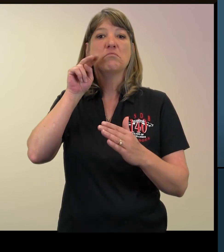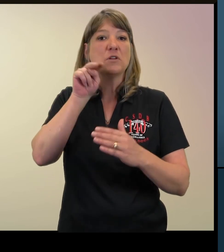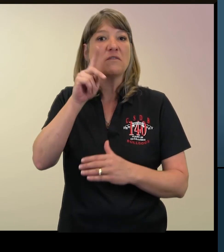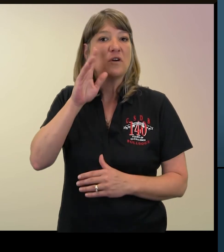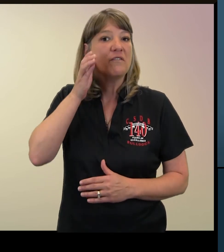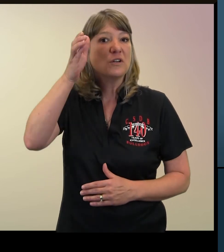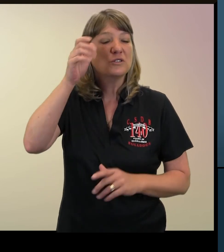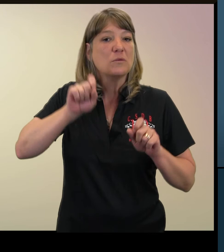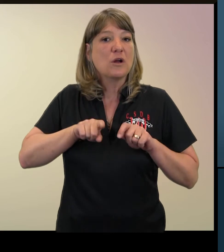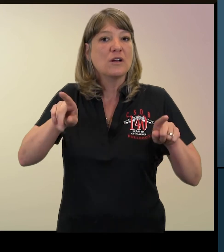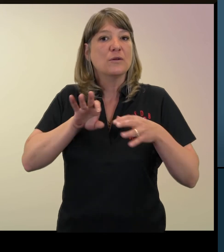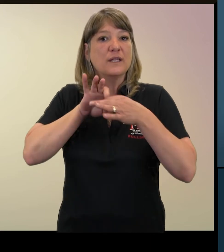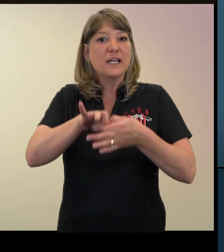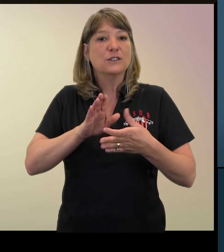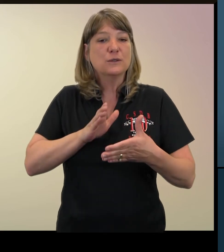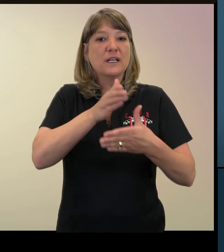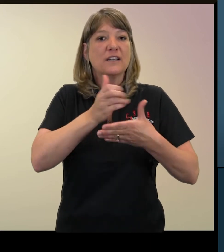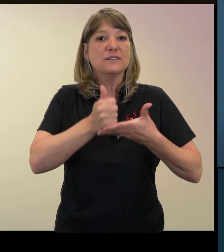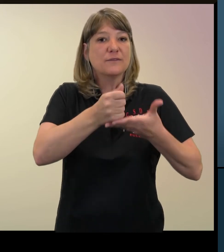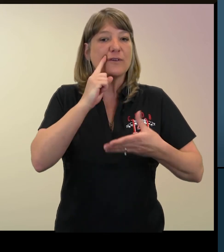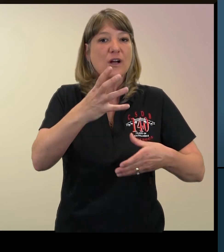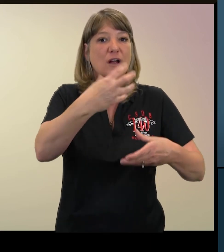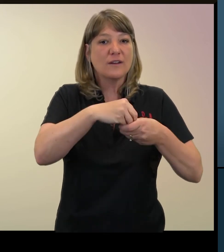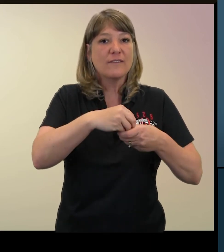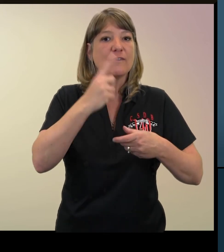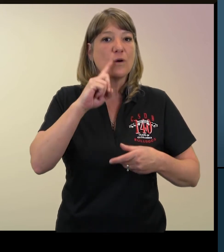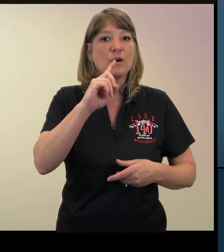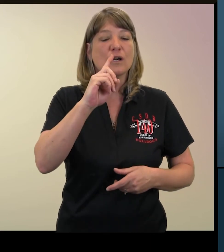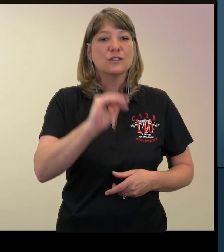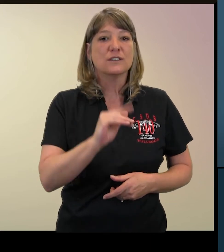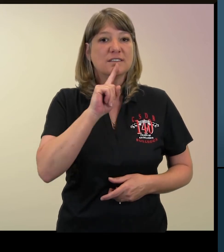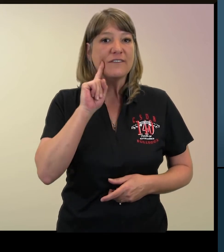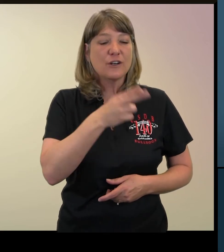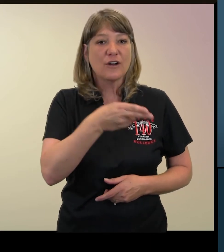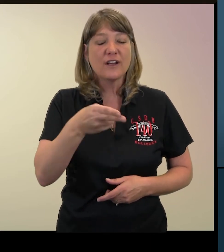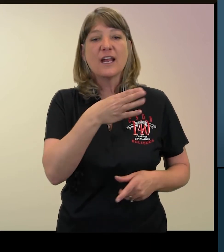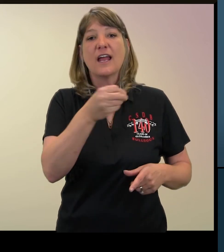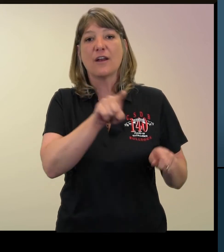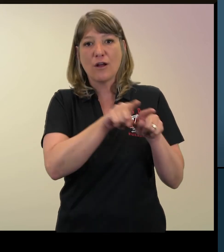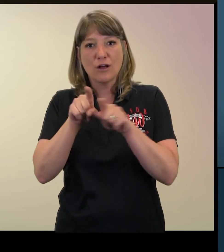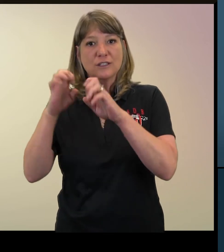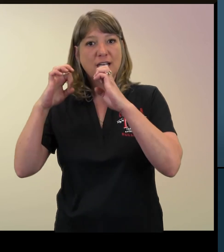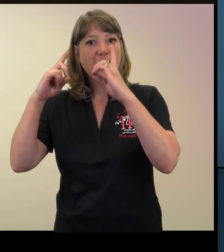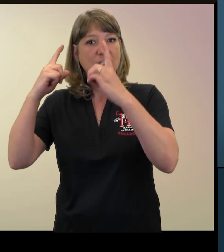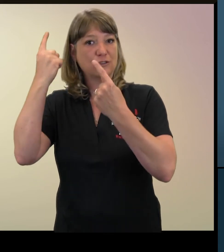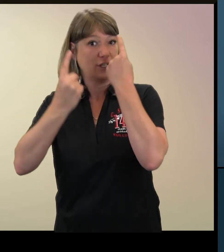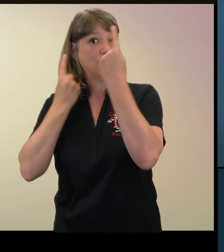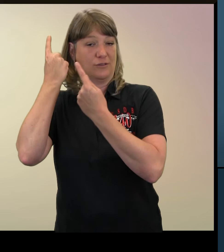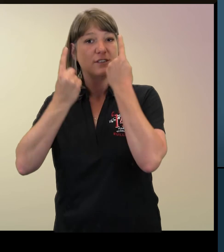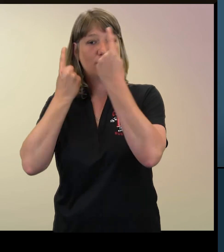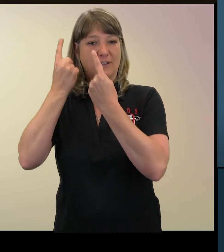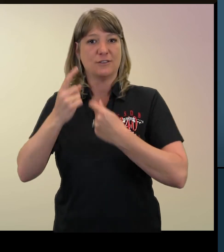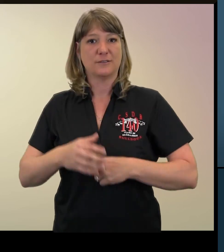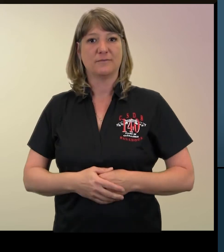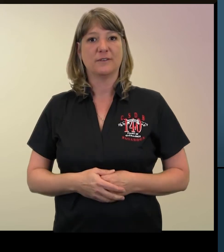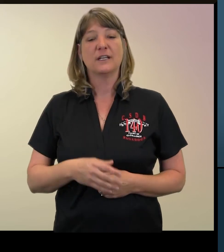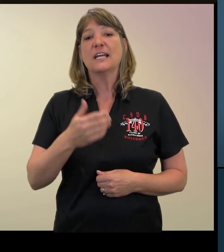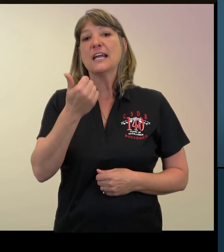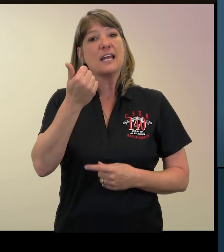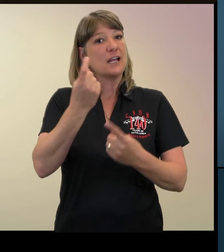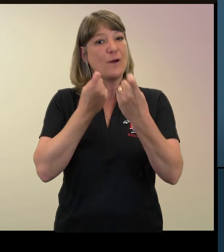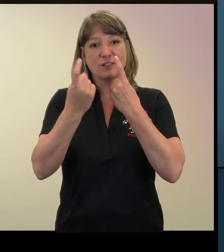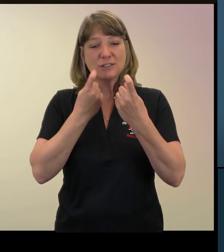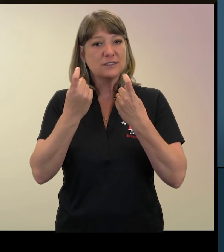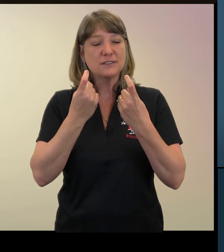future broadcasts regarding intervention for autism with children who are deaf and hard of hearing, as well as educational